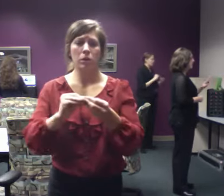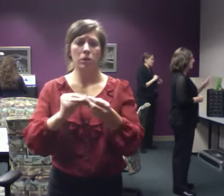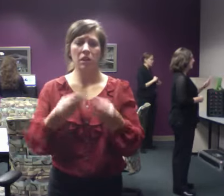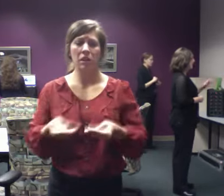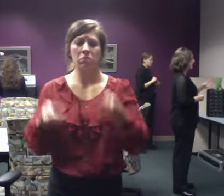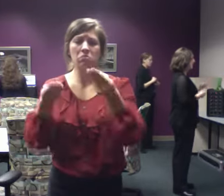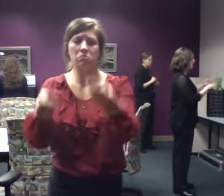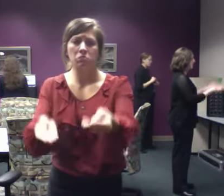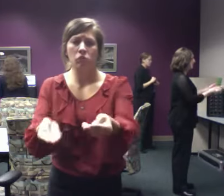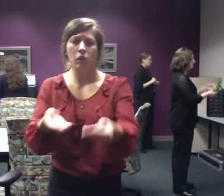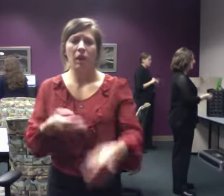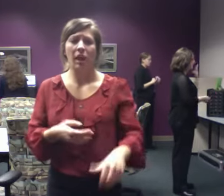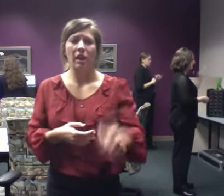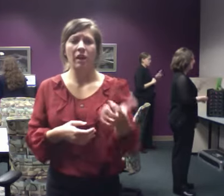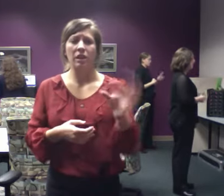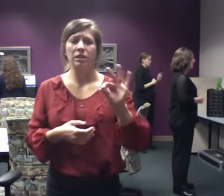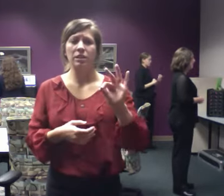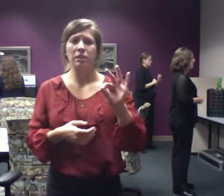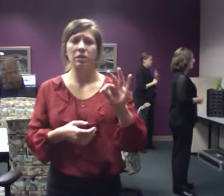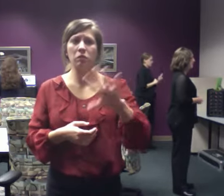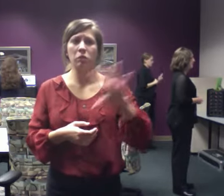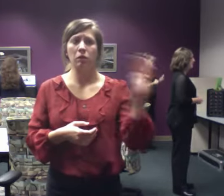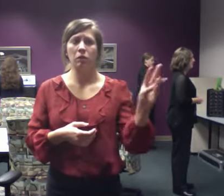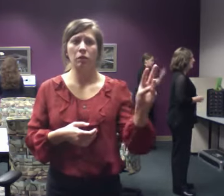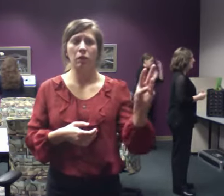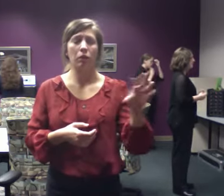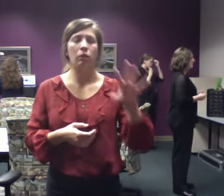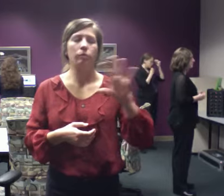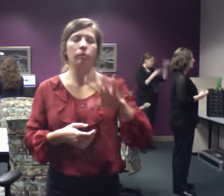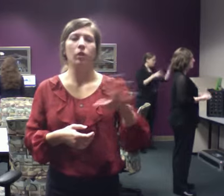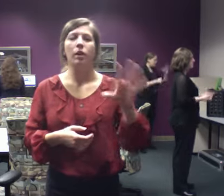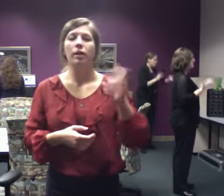most people say they've been doctored. And I'll explain what I mean by doctored in a little bit.